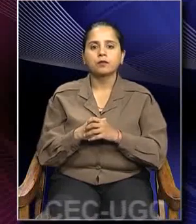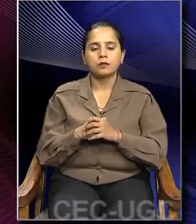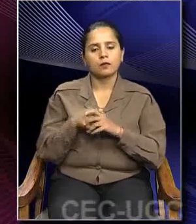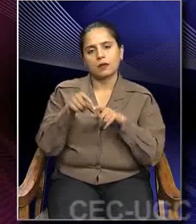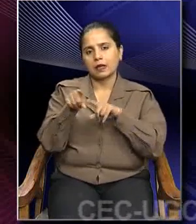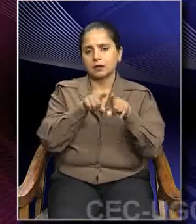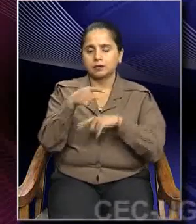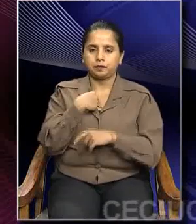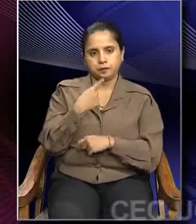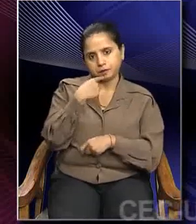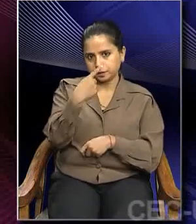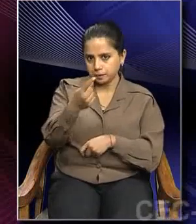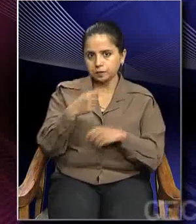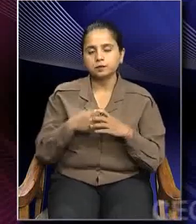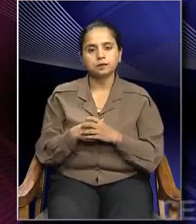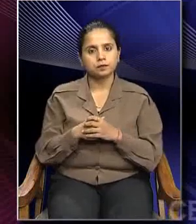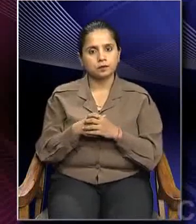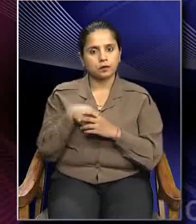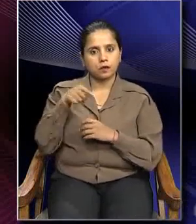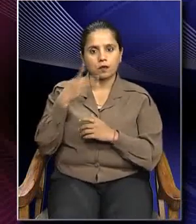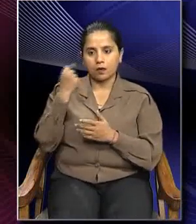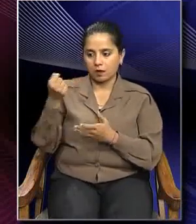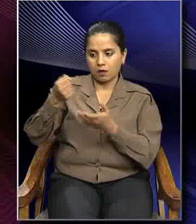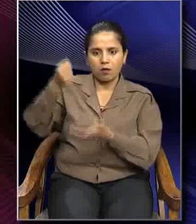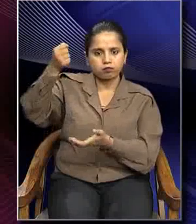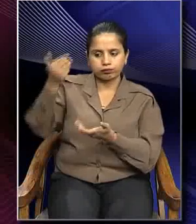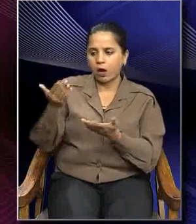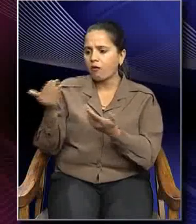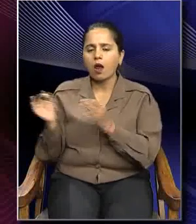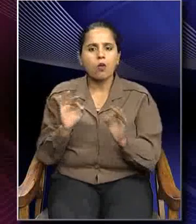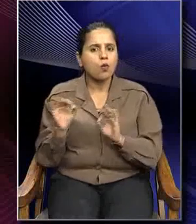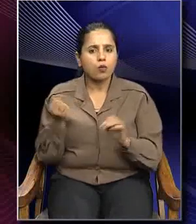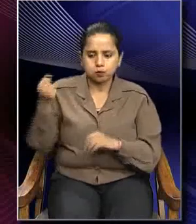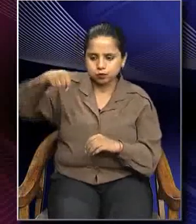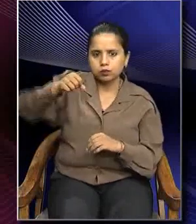Suppose I say that a jar does not exist here.